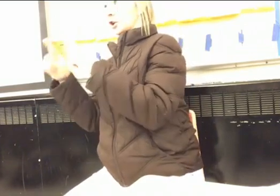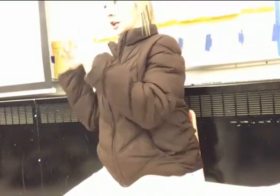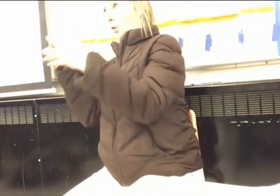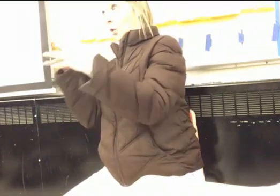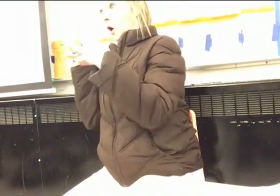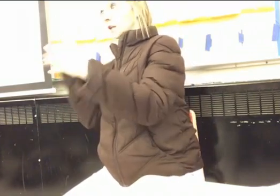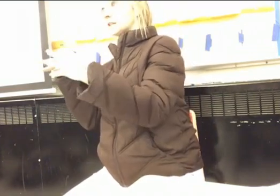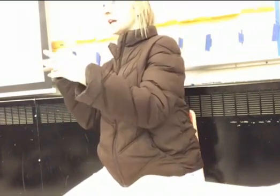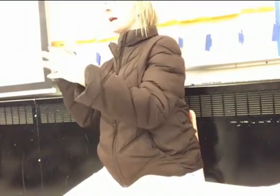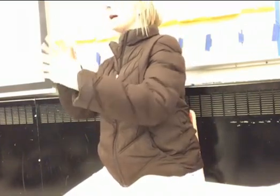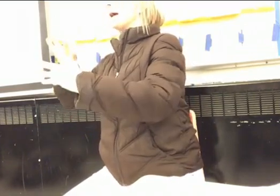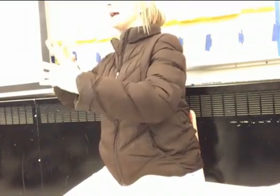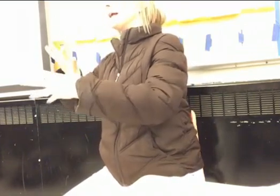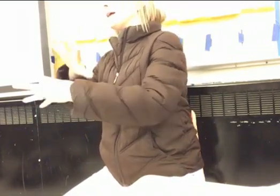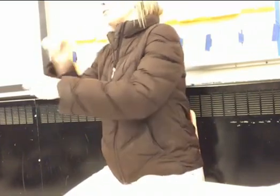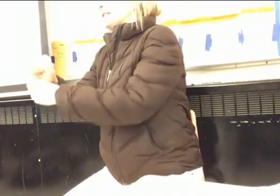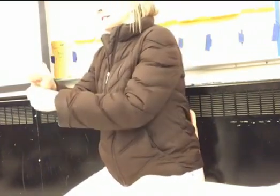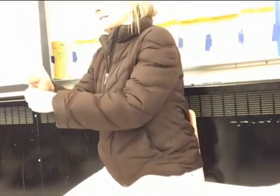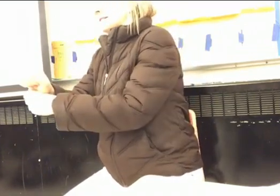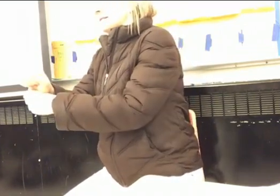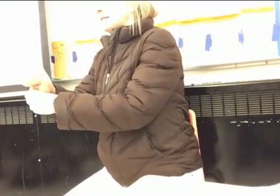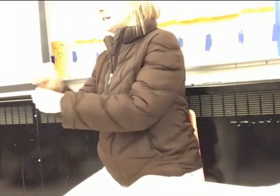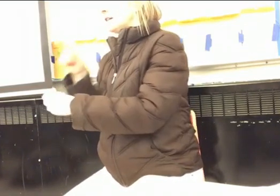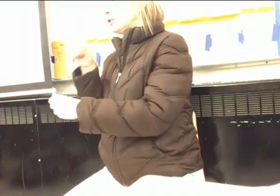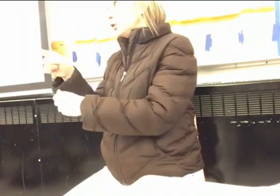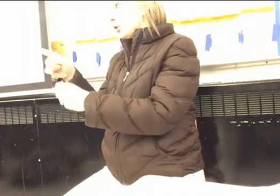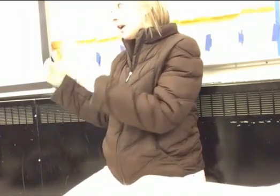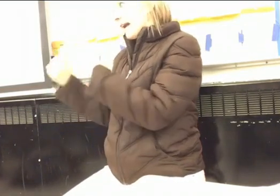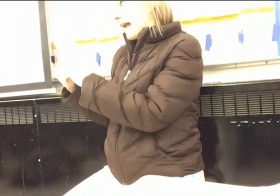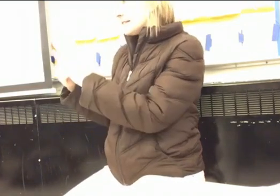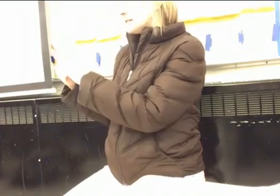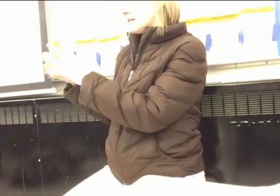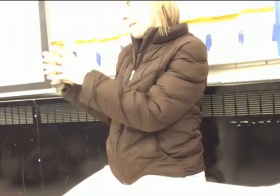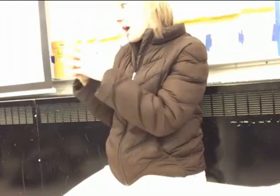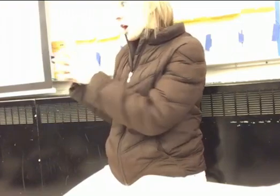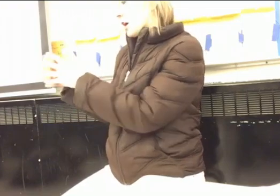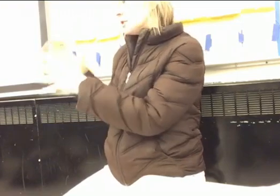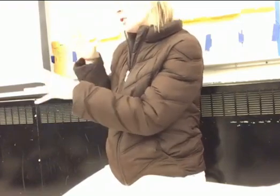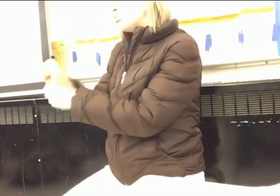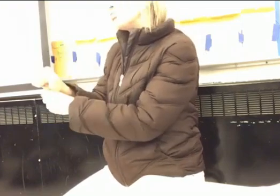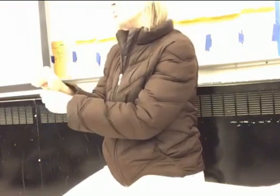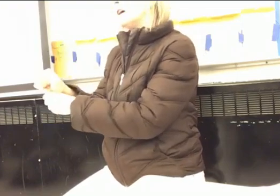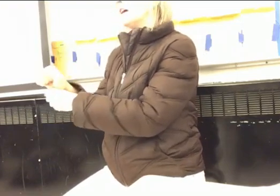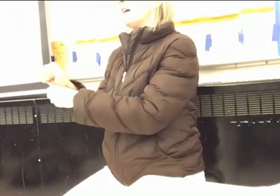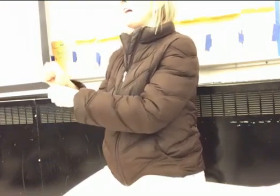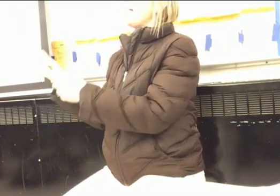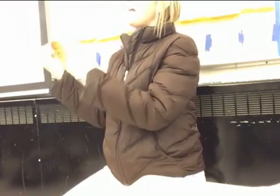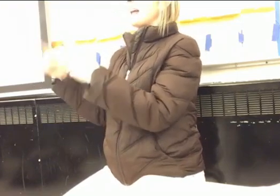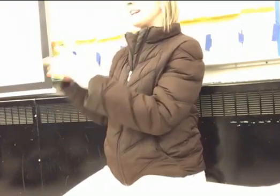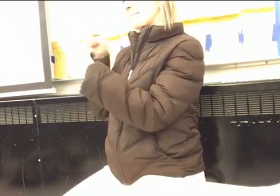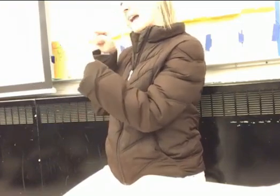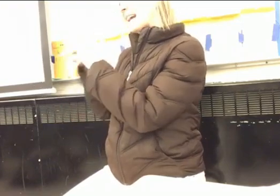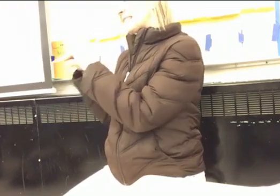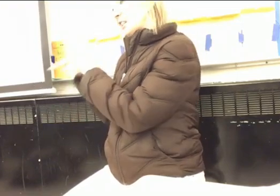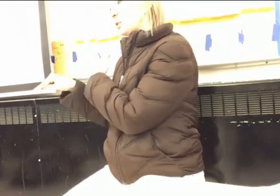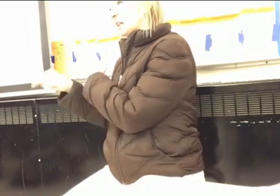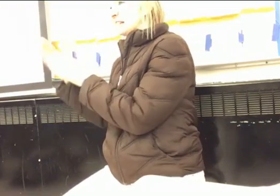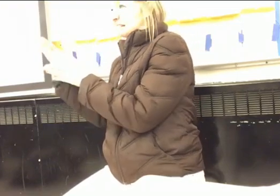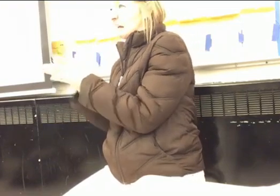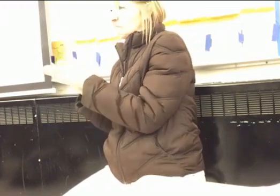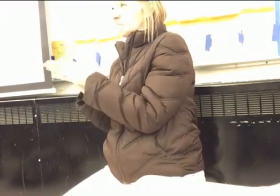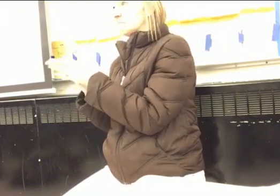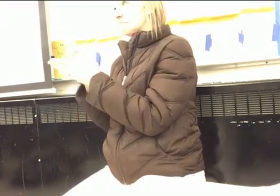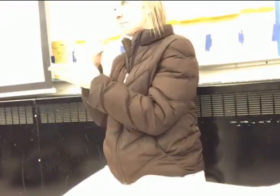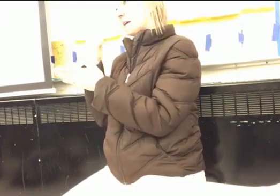Wars get arrested, right? You committed treason. You committed war acts. They end up executing several of them because of this, for committing these